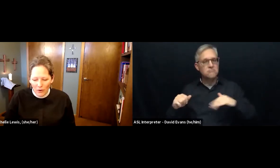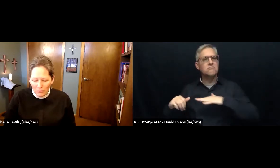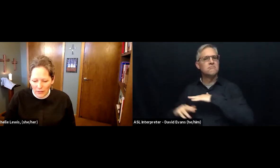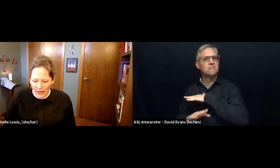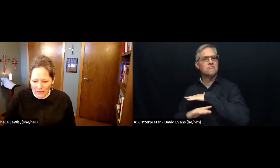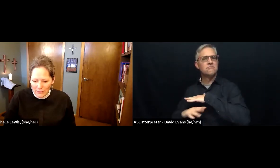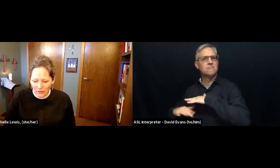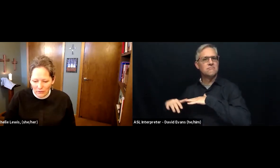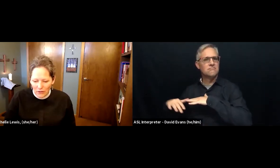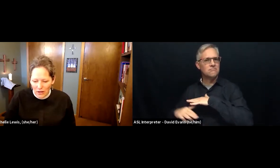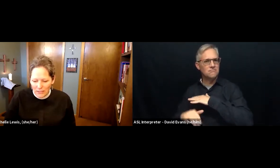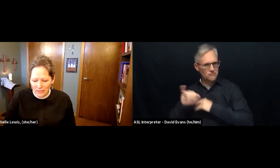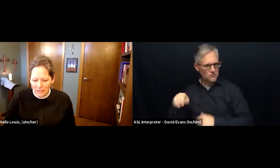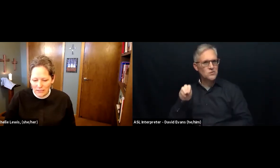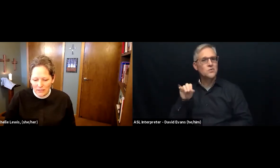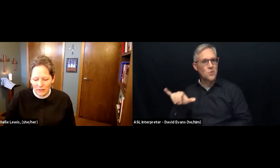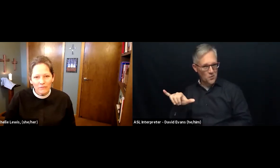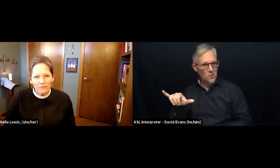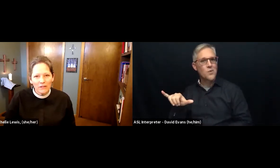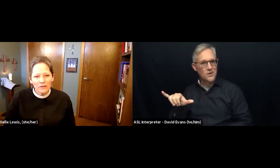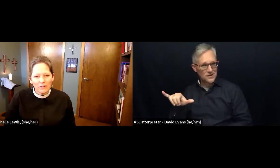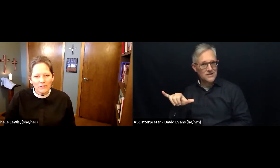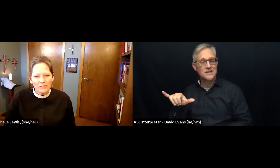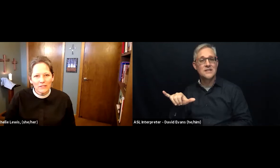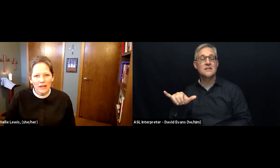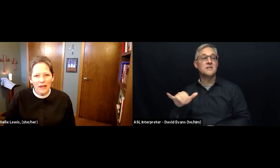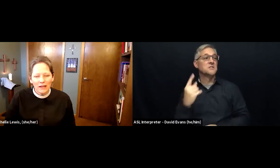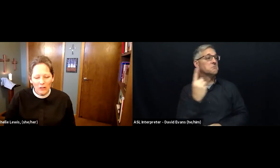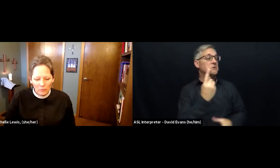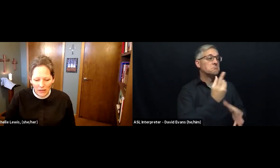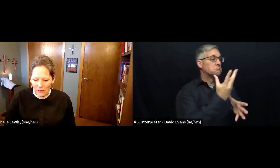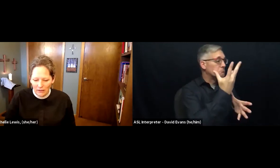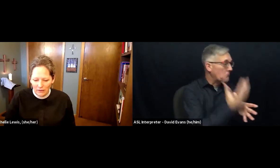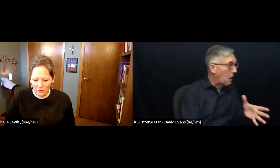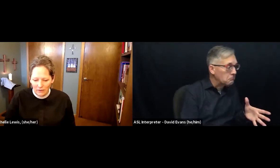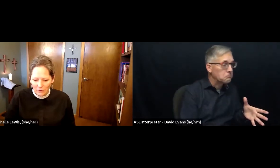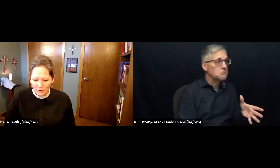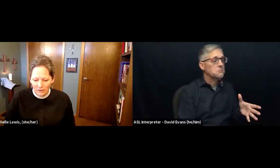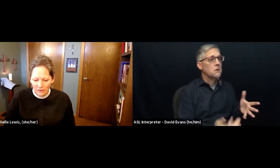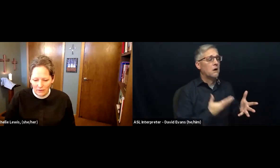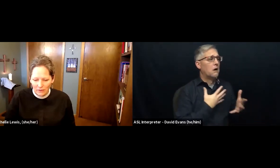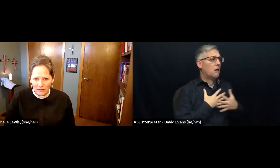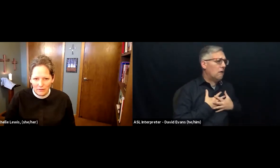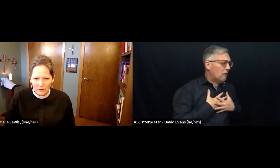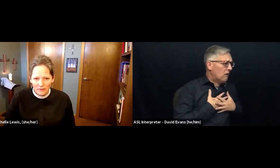Joy outlasts our losses and our fears and our pain.